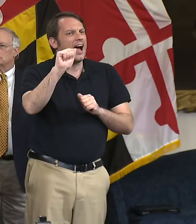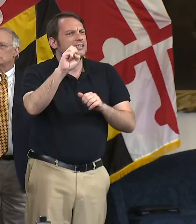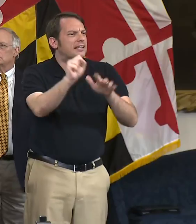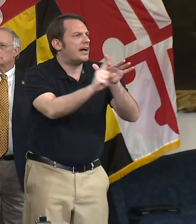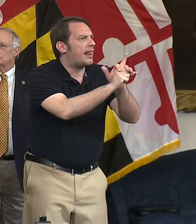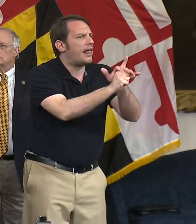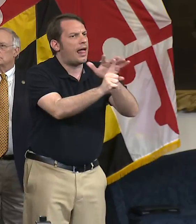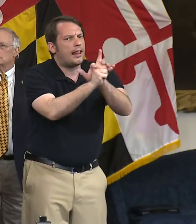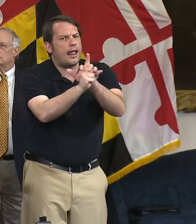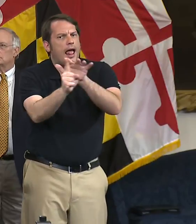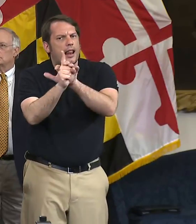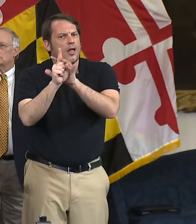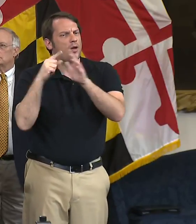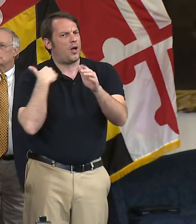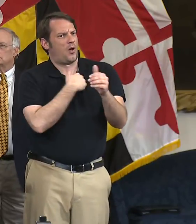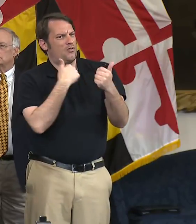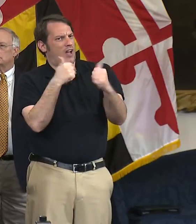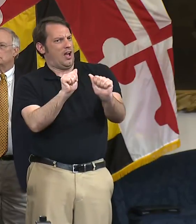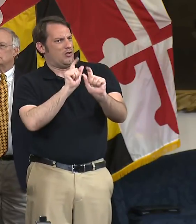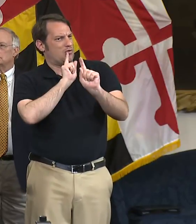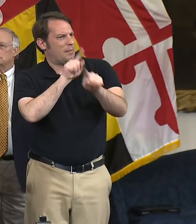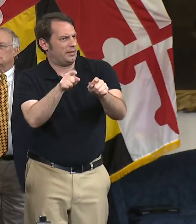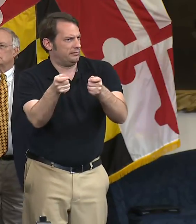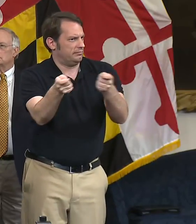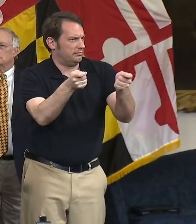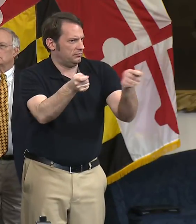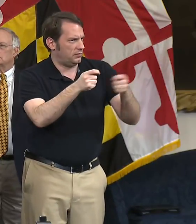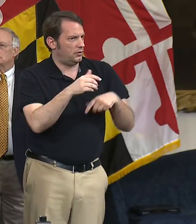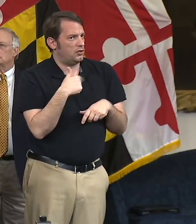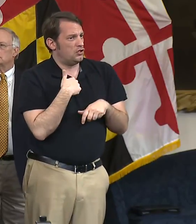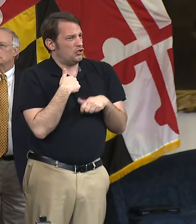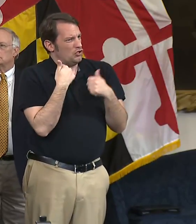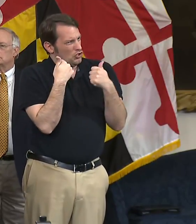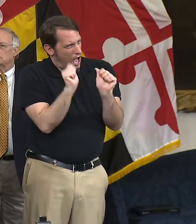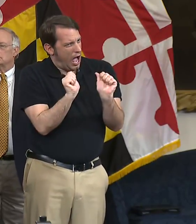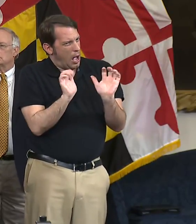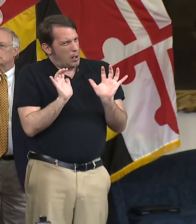I'm pushing to try to get those results in our state. But if we can, we're all